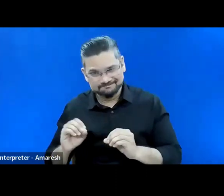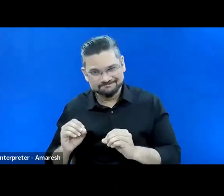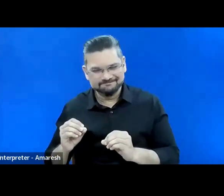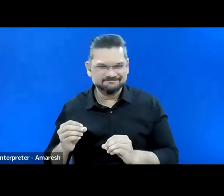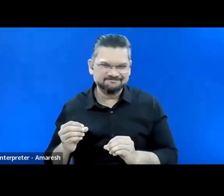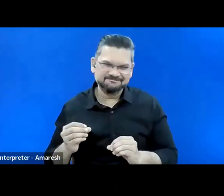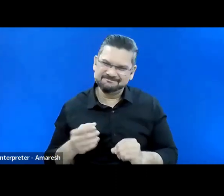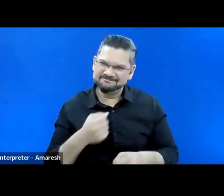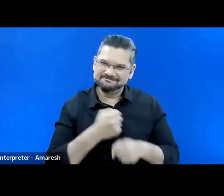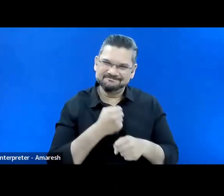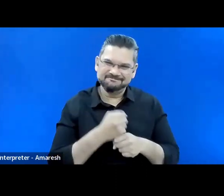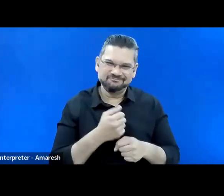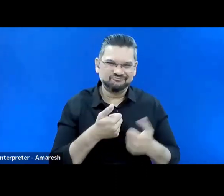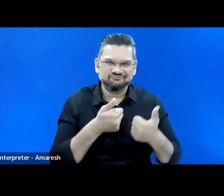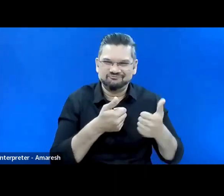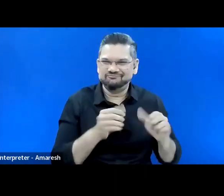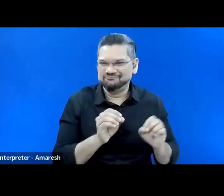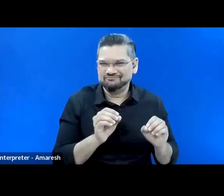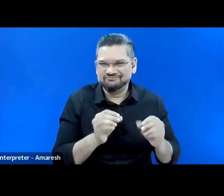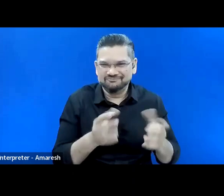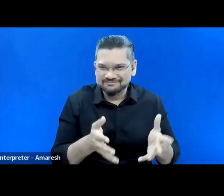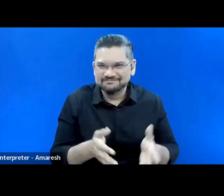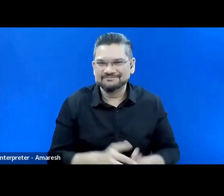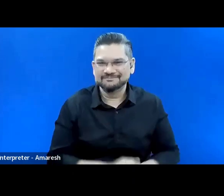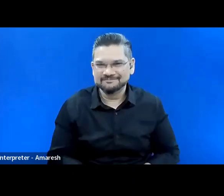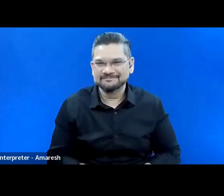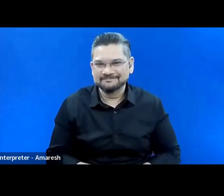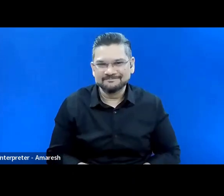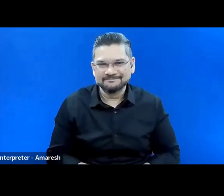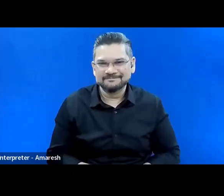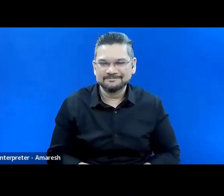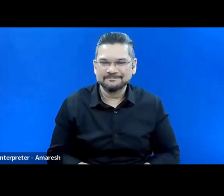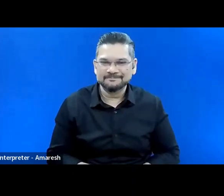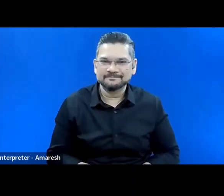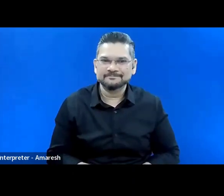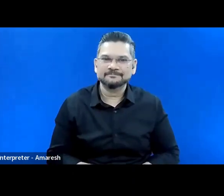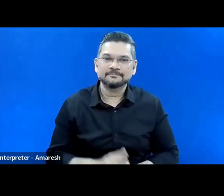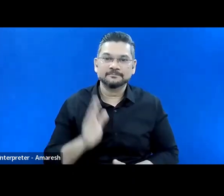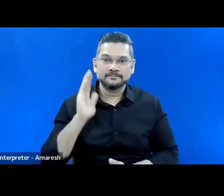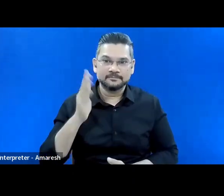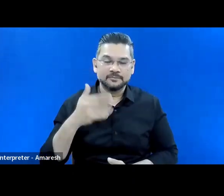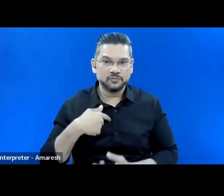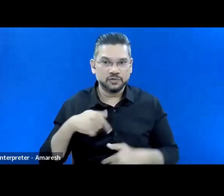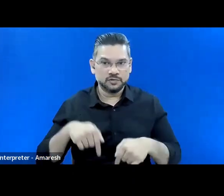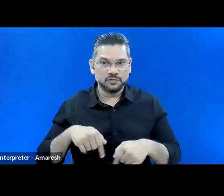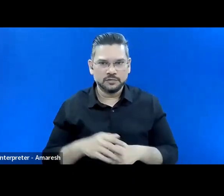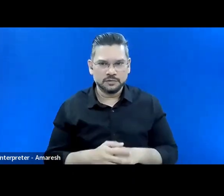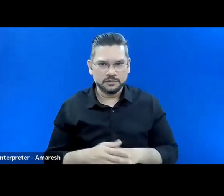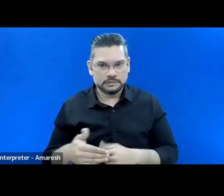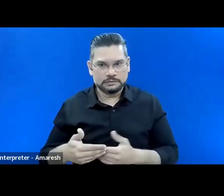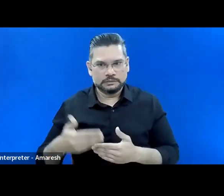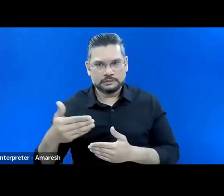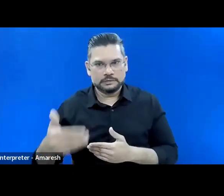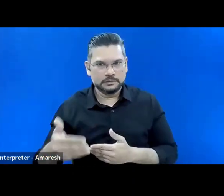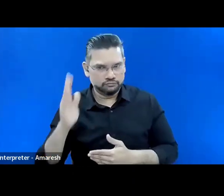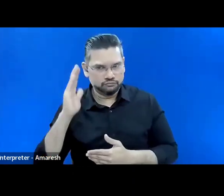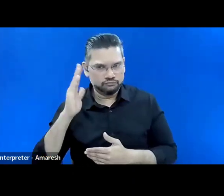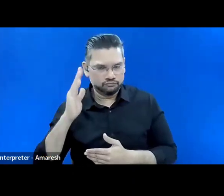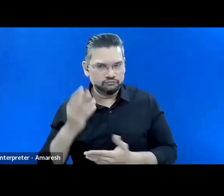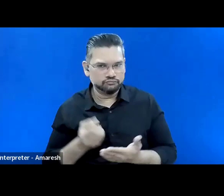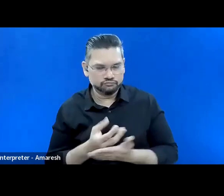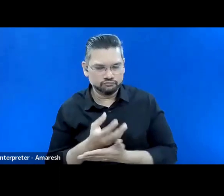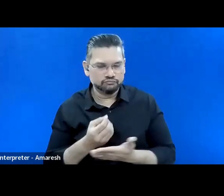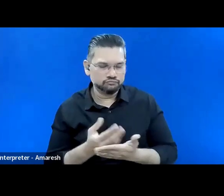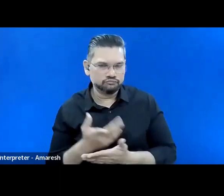to decent employment. And we will be listening to Leela Poon in the next presentation about employment